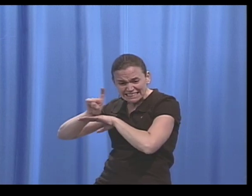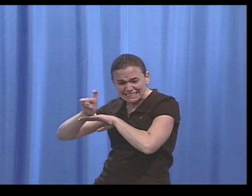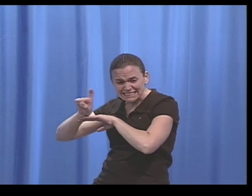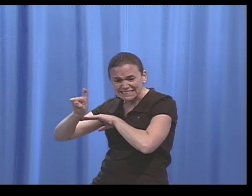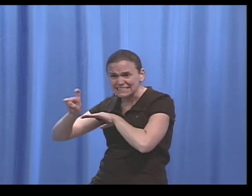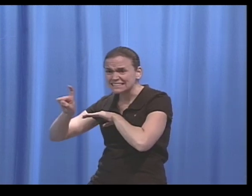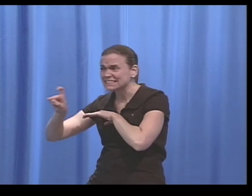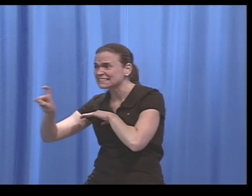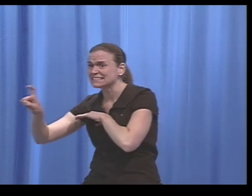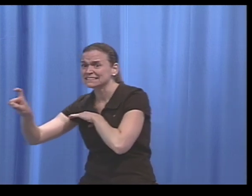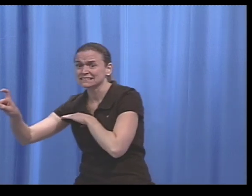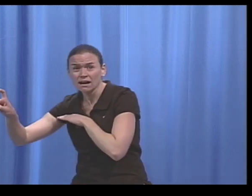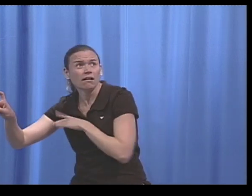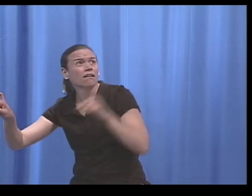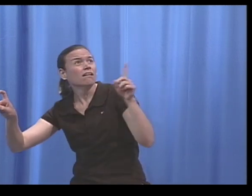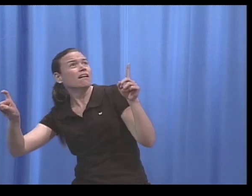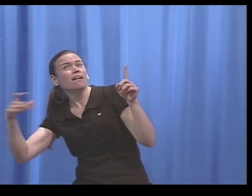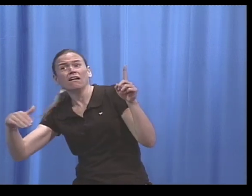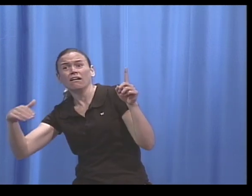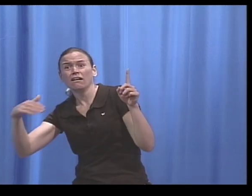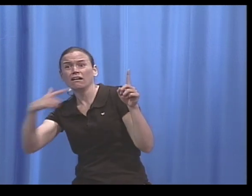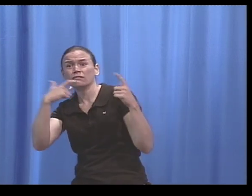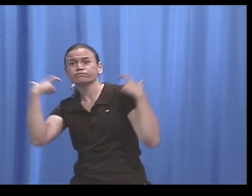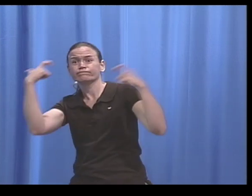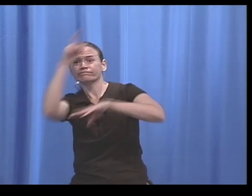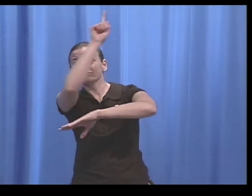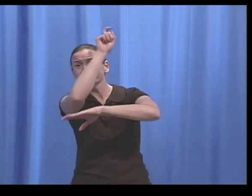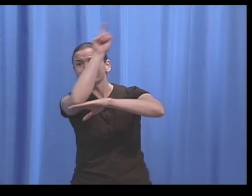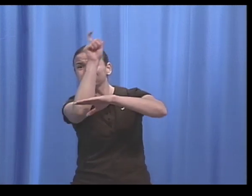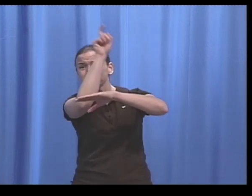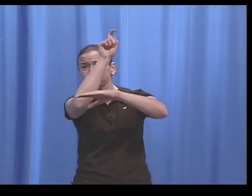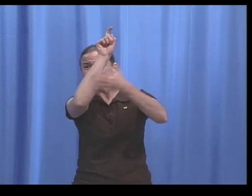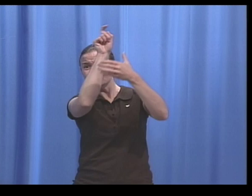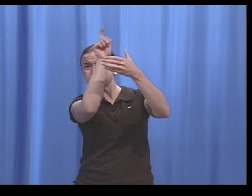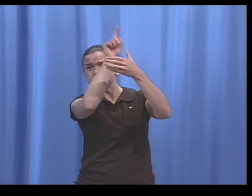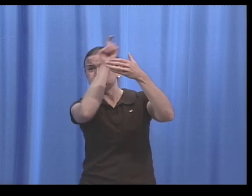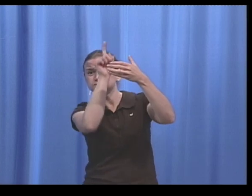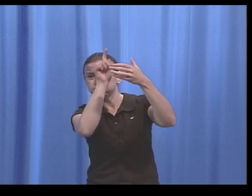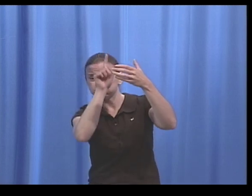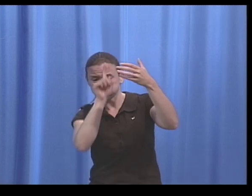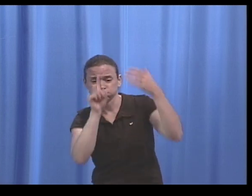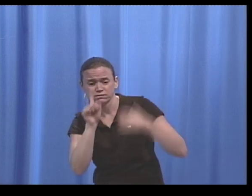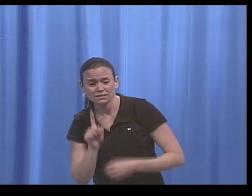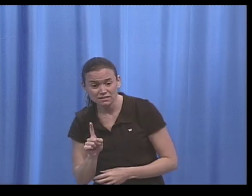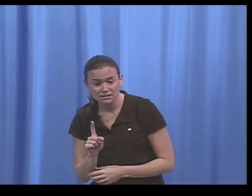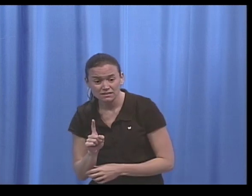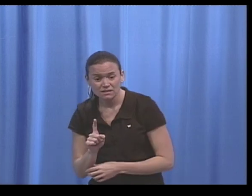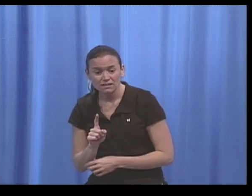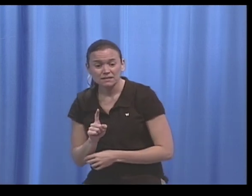He reached the top of the beanstalk and started to climb down.